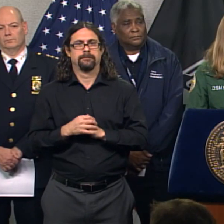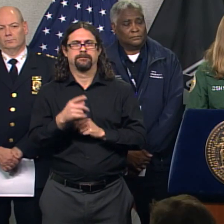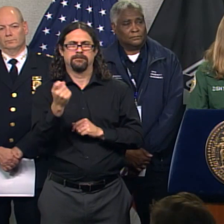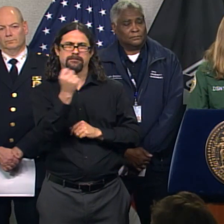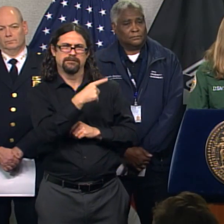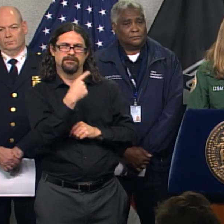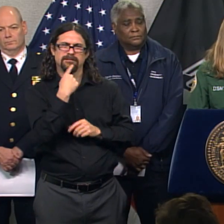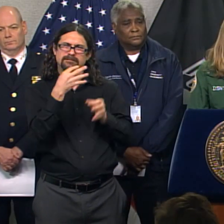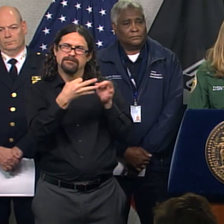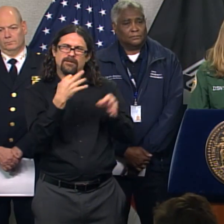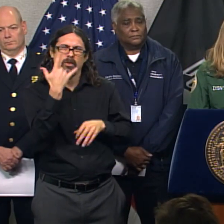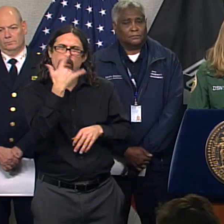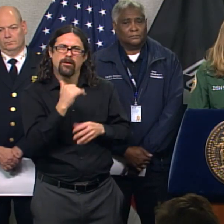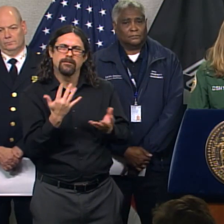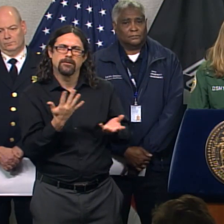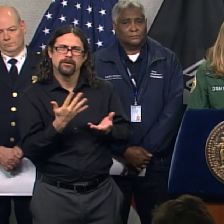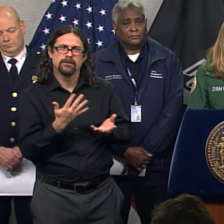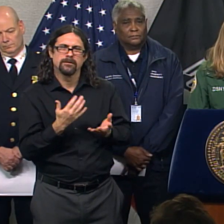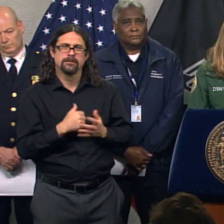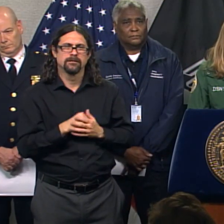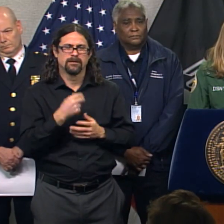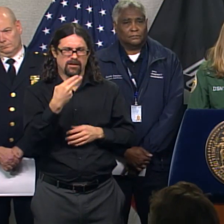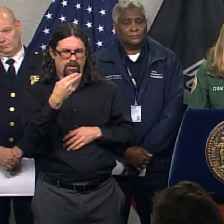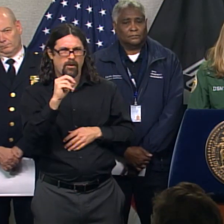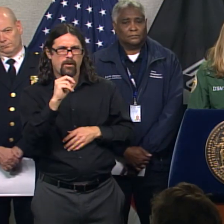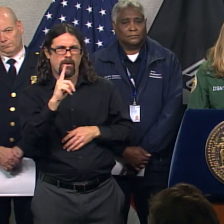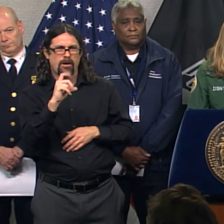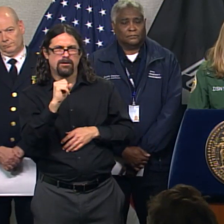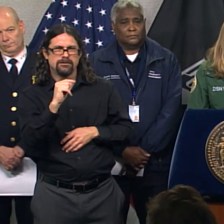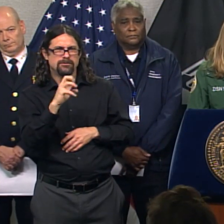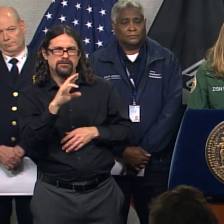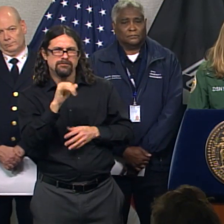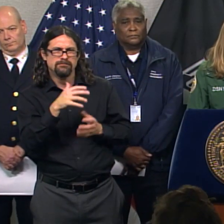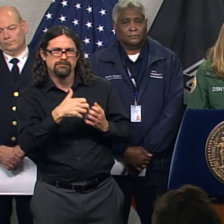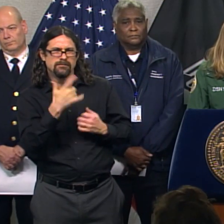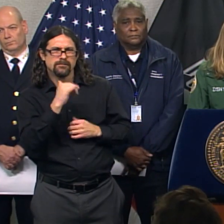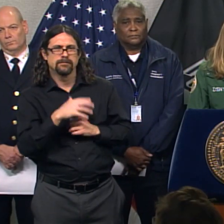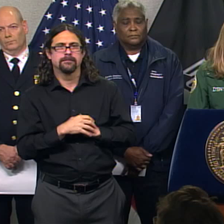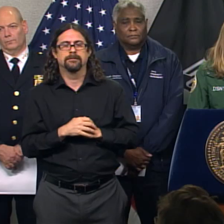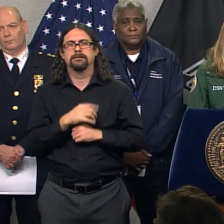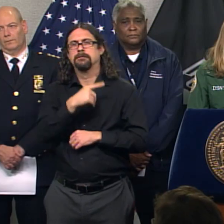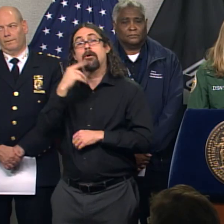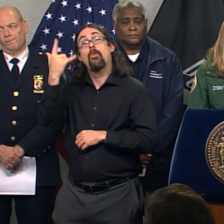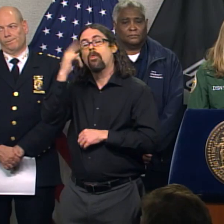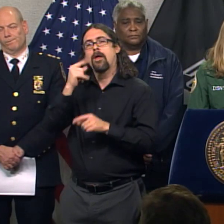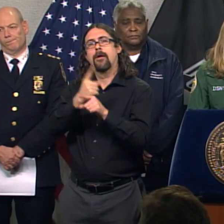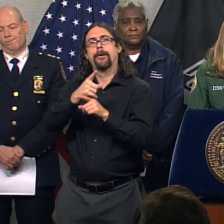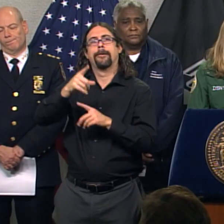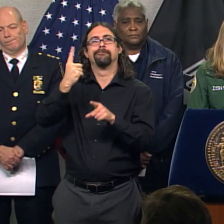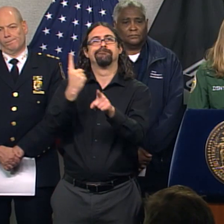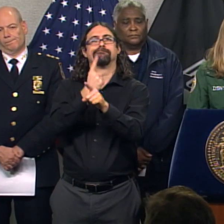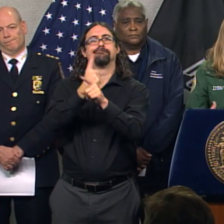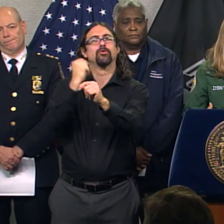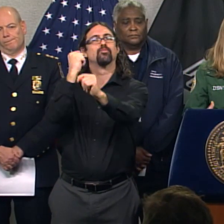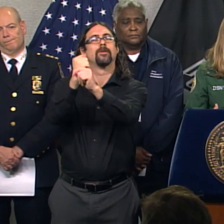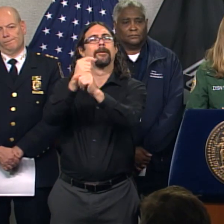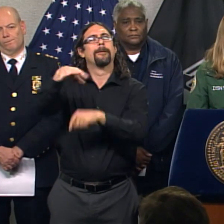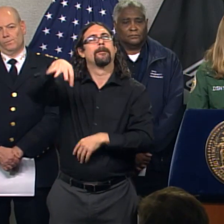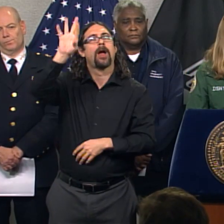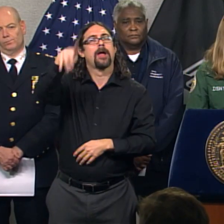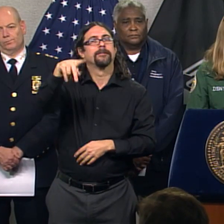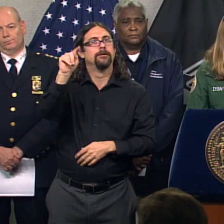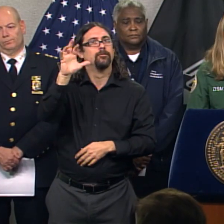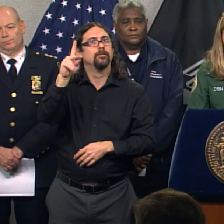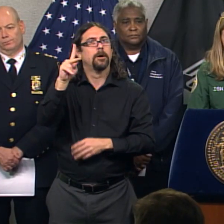like a very large pickup truck with 2 tons of salt in the back. And so in comparison,